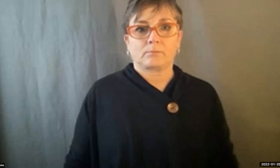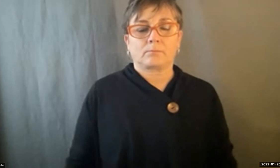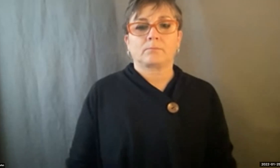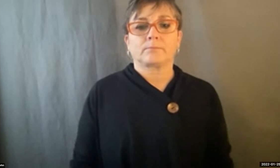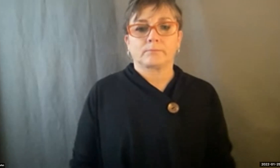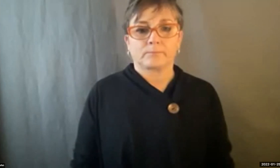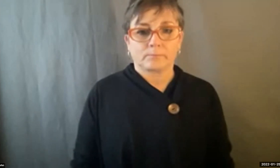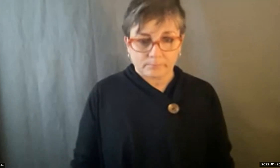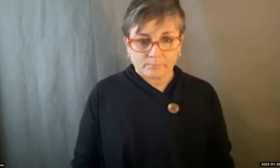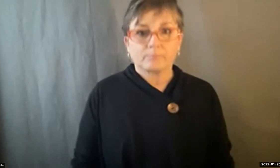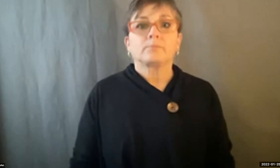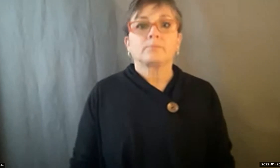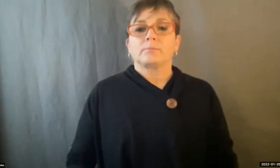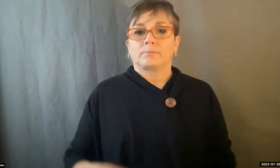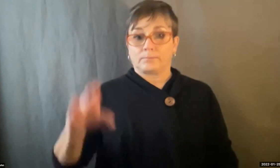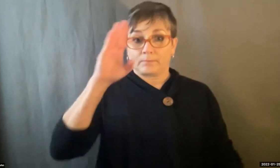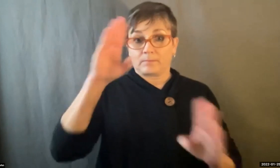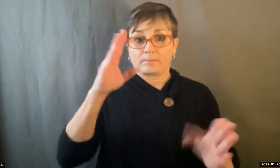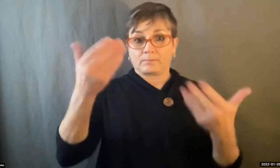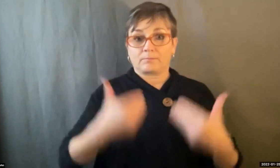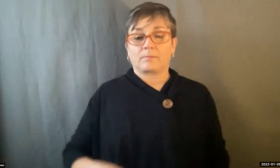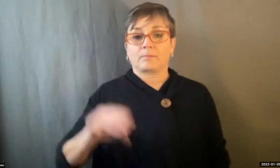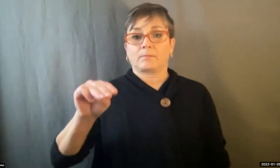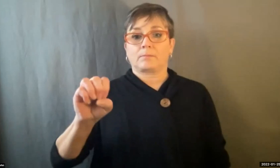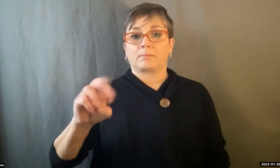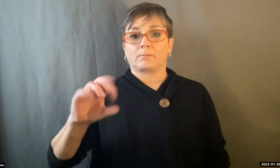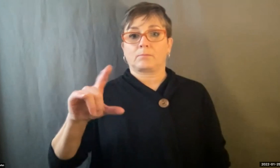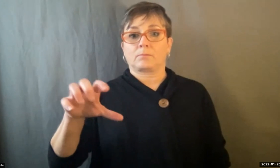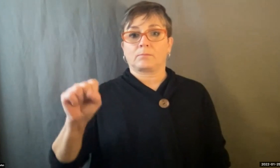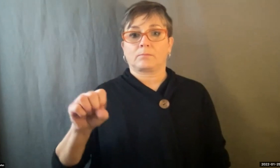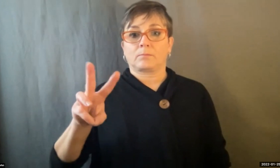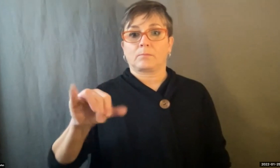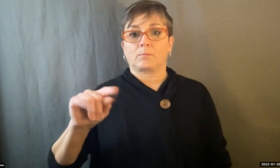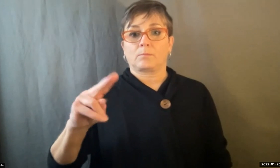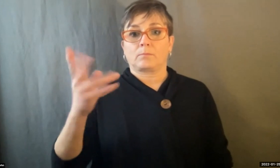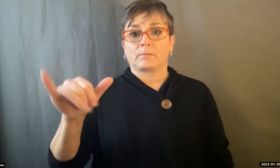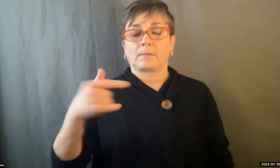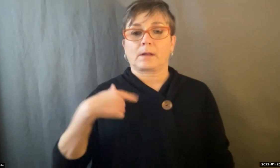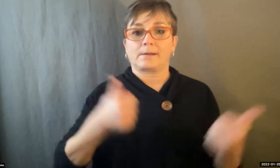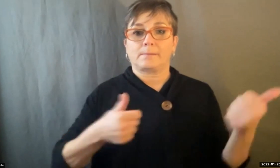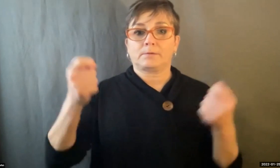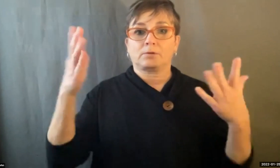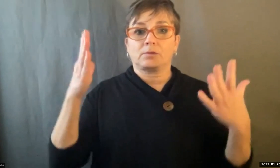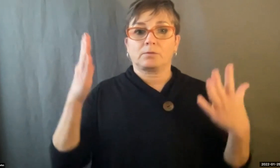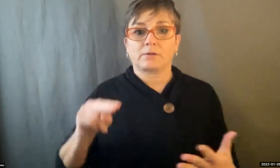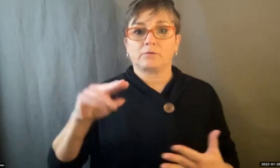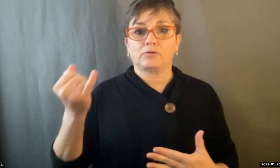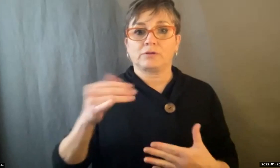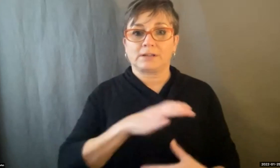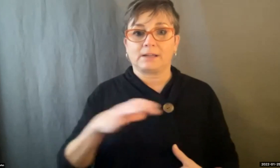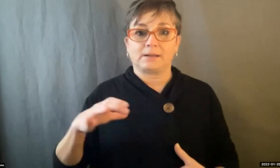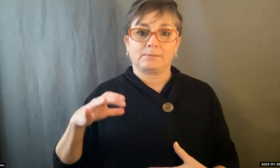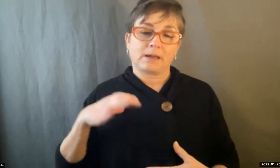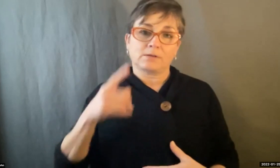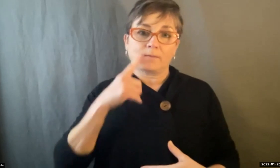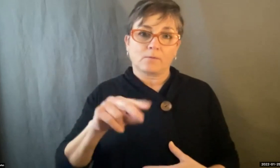Good afternoon, everyone. My name is Mercedes Witowski. I am the Executive Director at the New Jersey Council on Developmental Disabilities, and I would